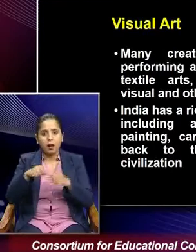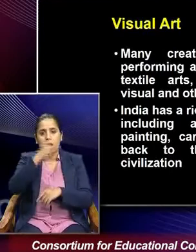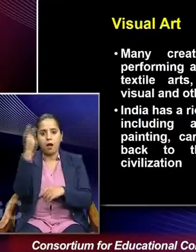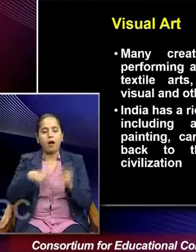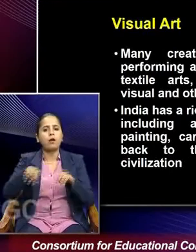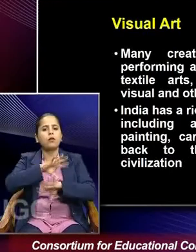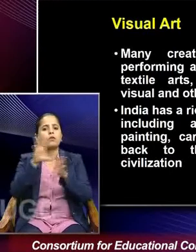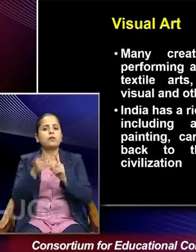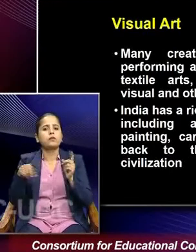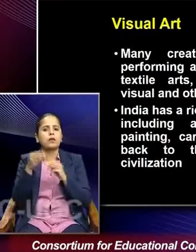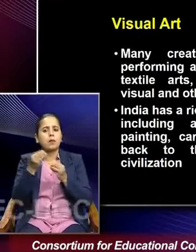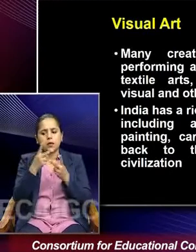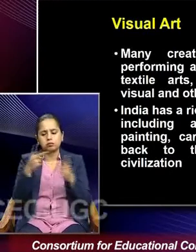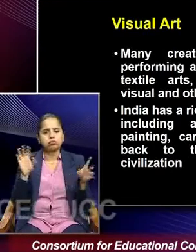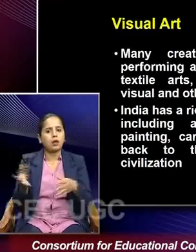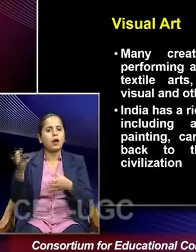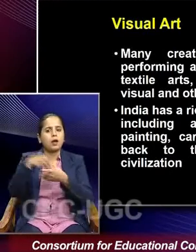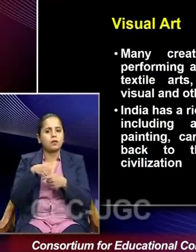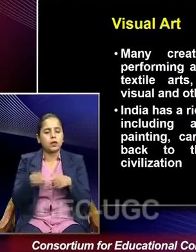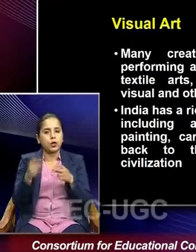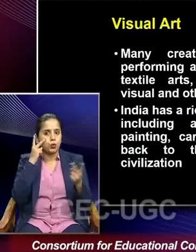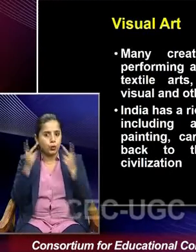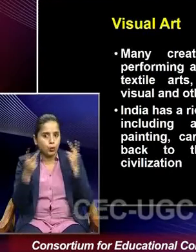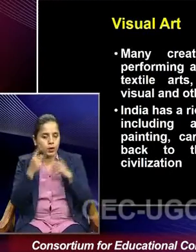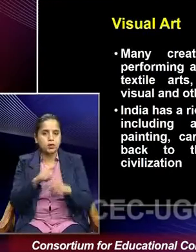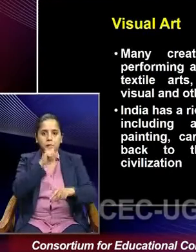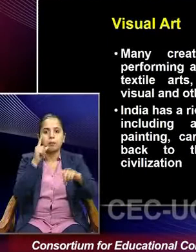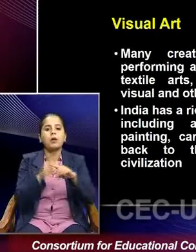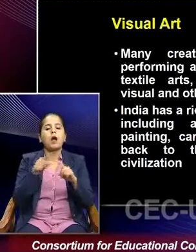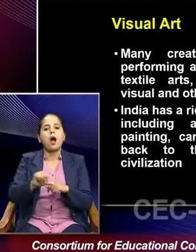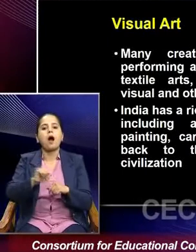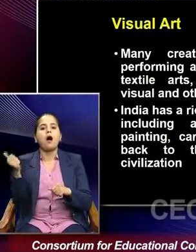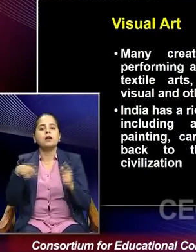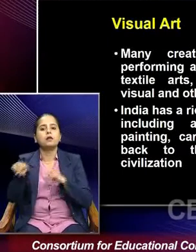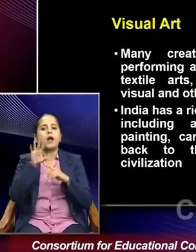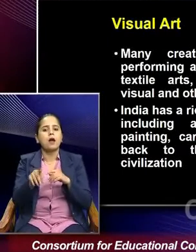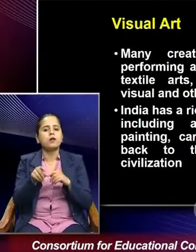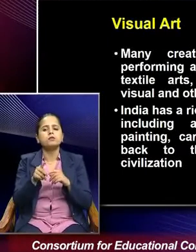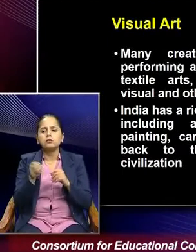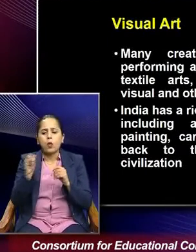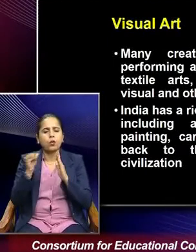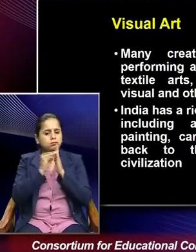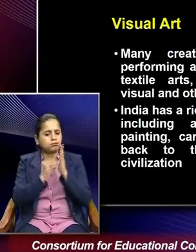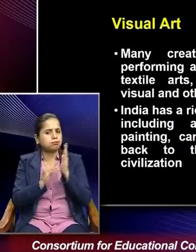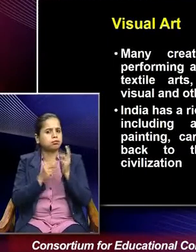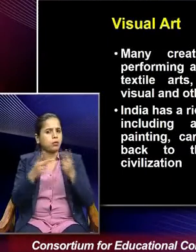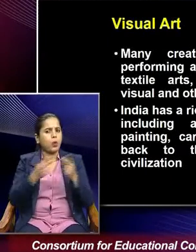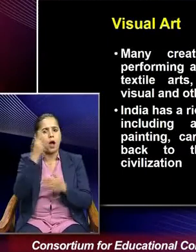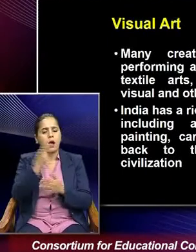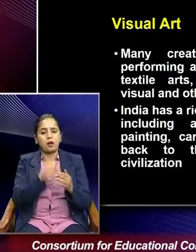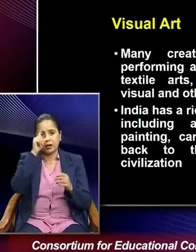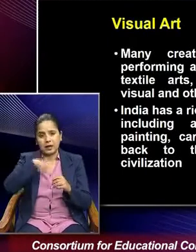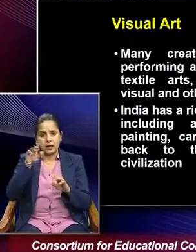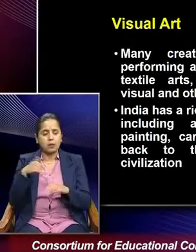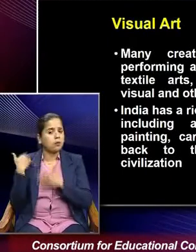different elements of visual as well as other genres of art. India has